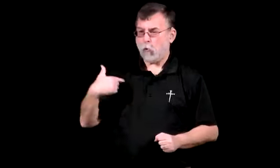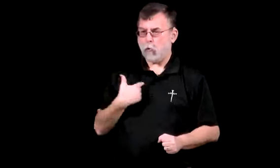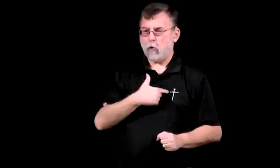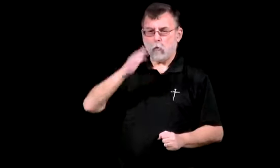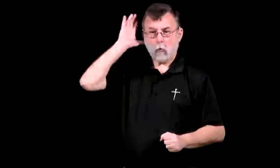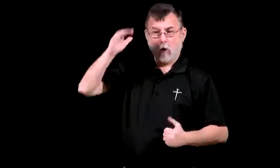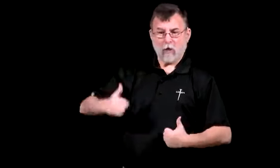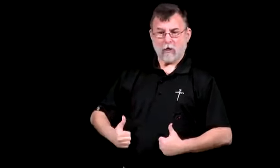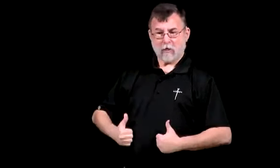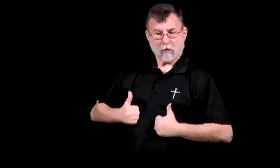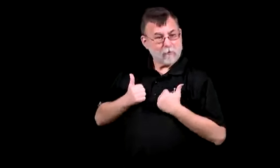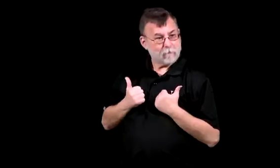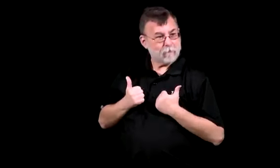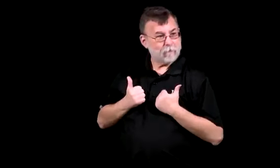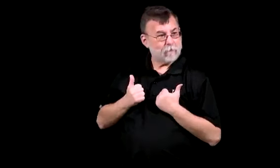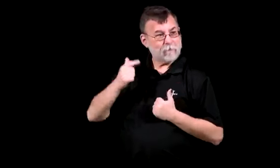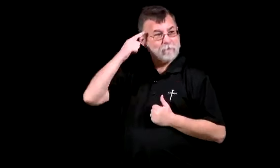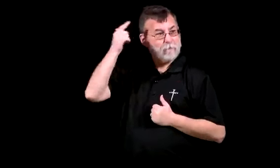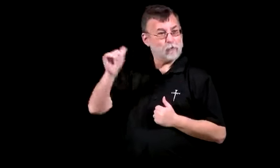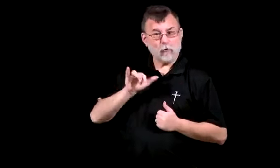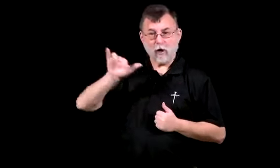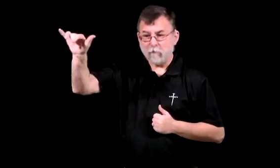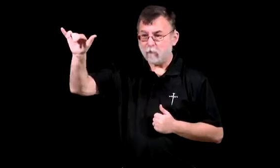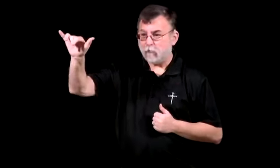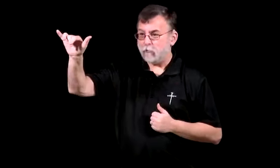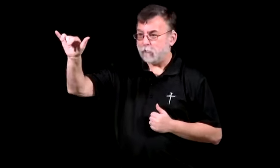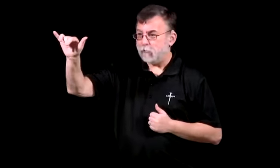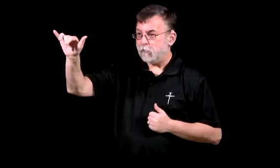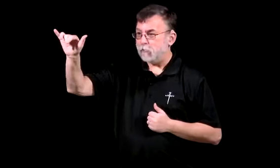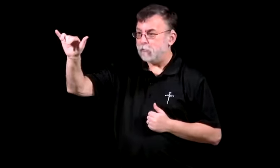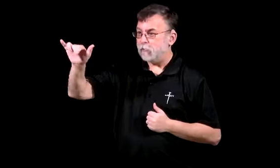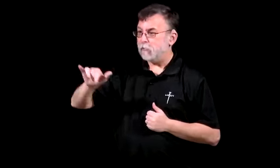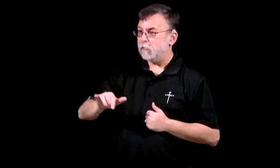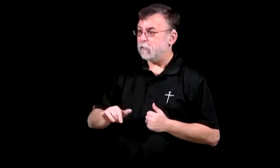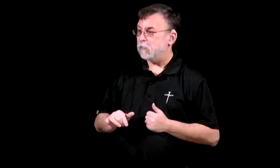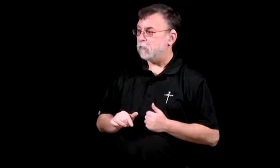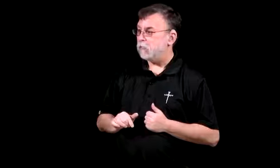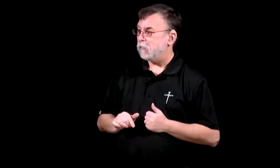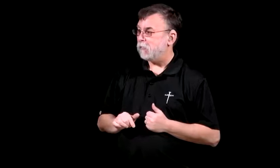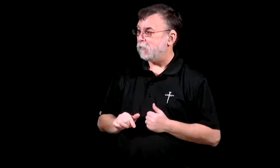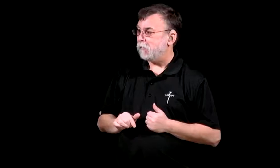him and cheering because we knew that he would live forever and that we would be able to live forever with Jesus.